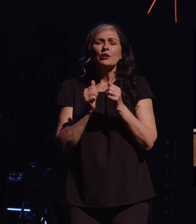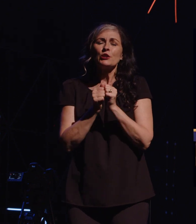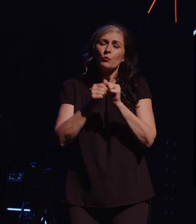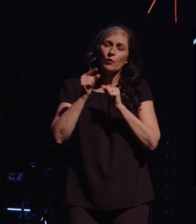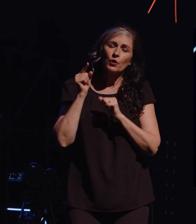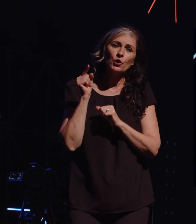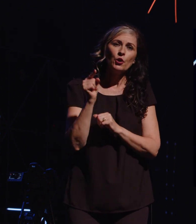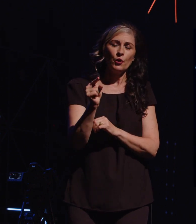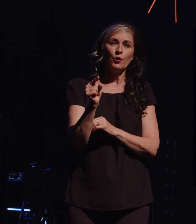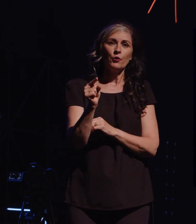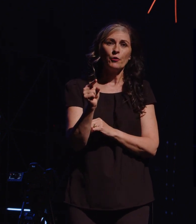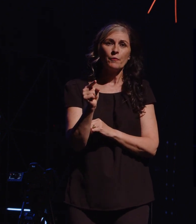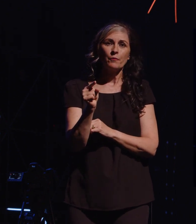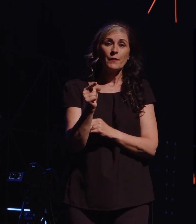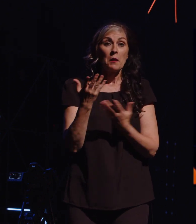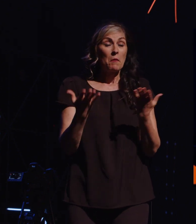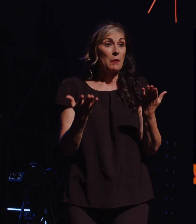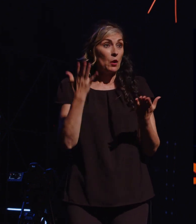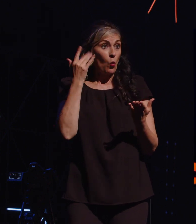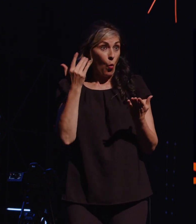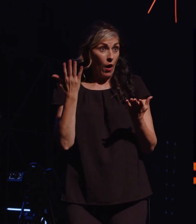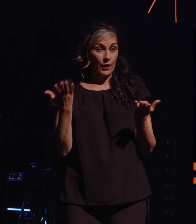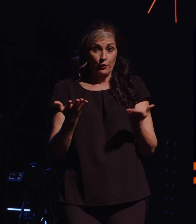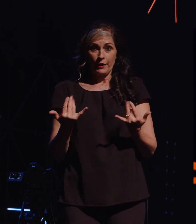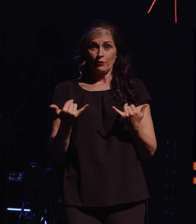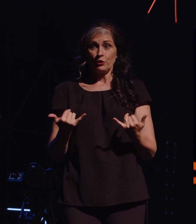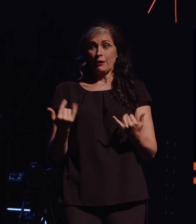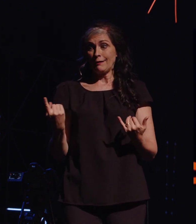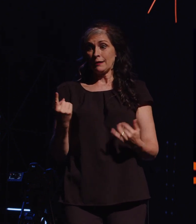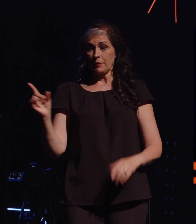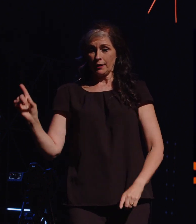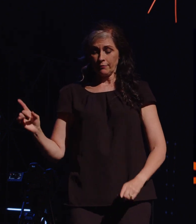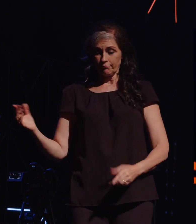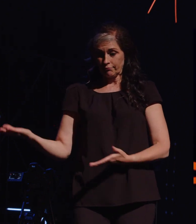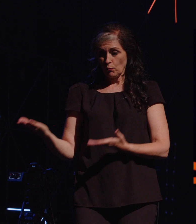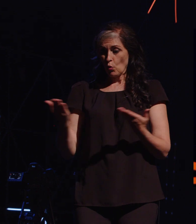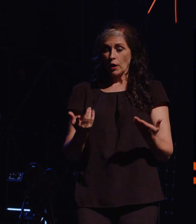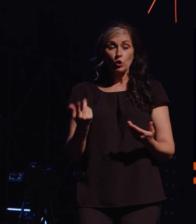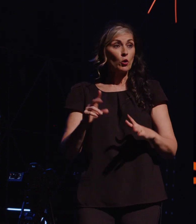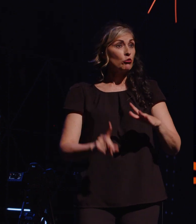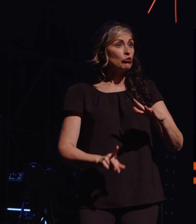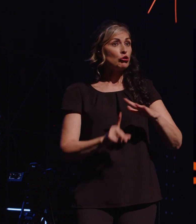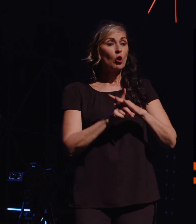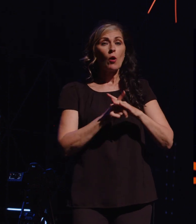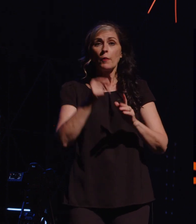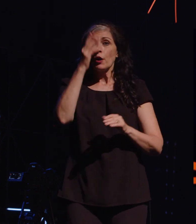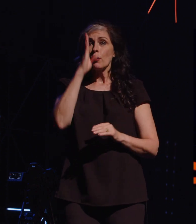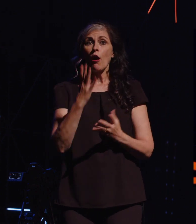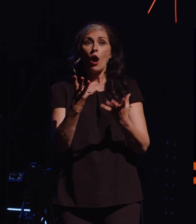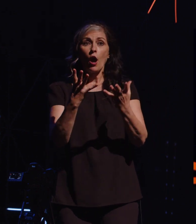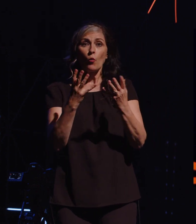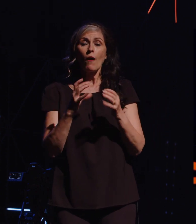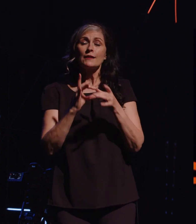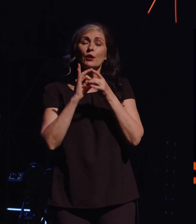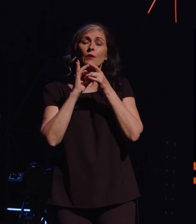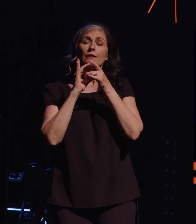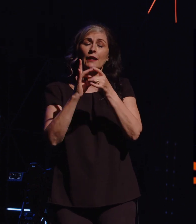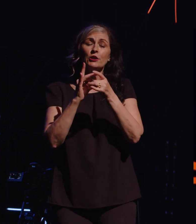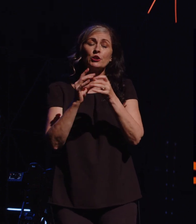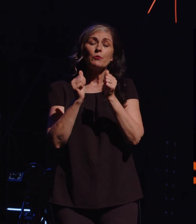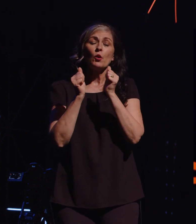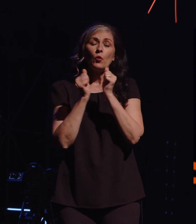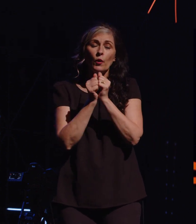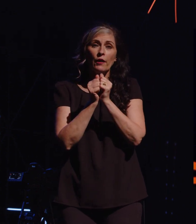you. Maybe be why you're here today, because someone brought you, or you just showed up. I can tell you, God wants a